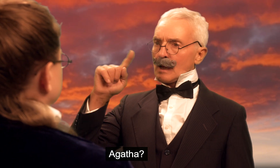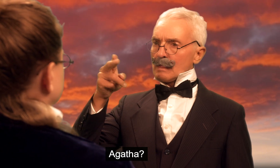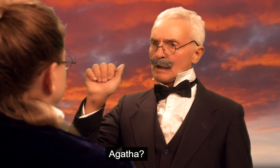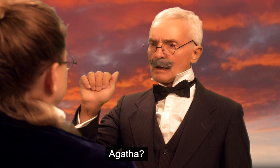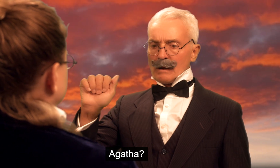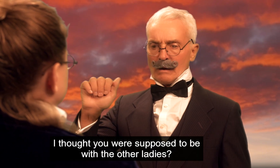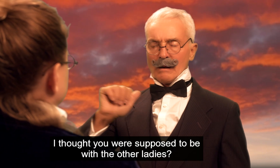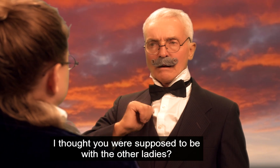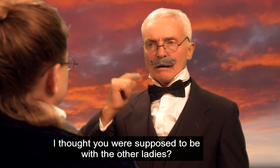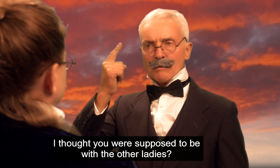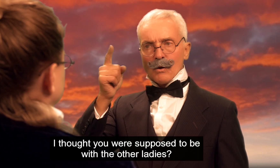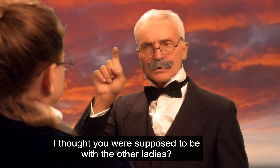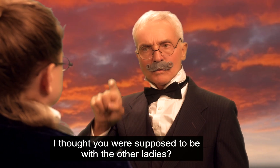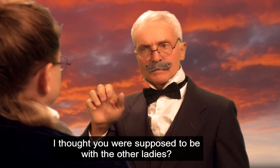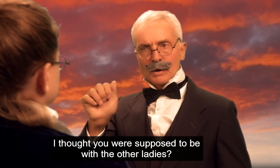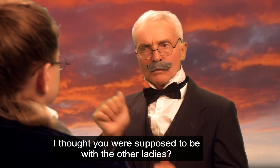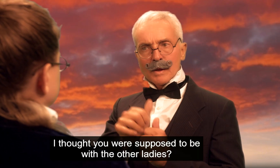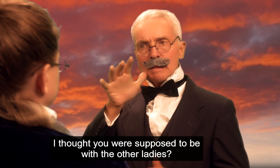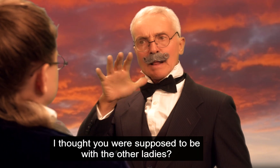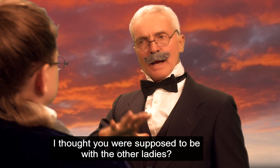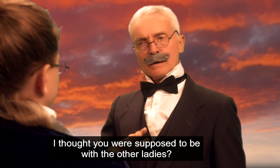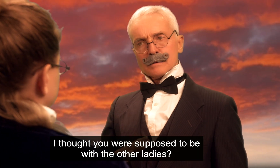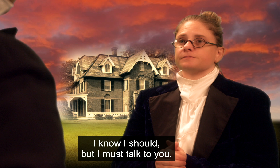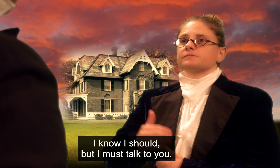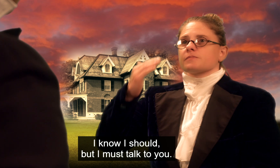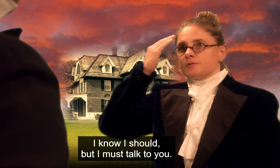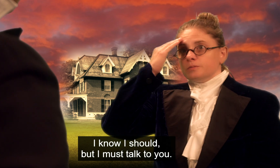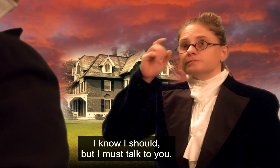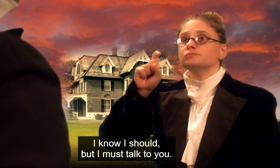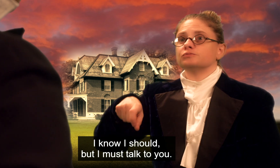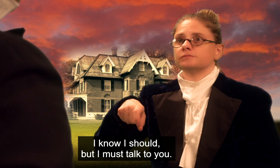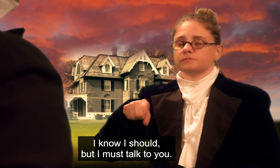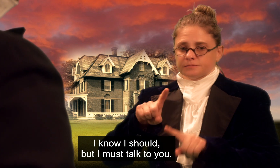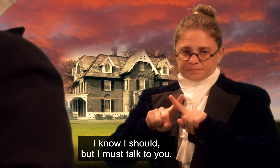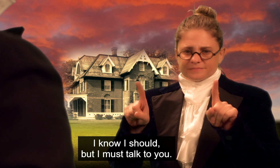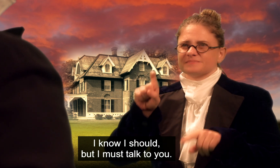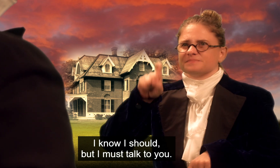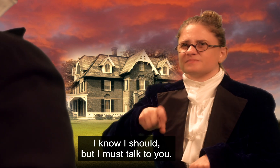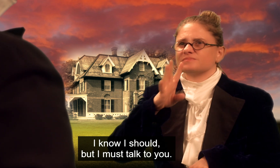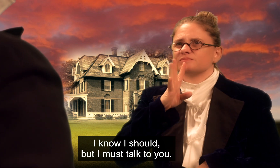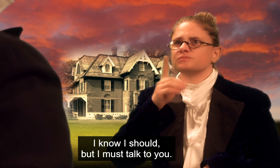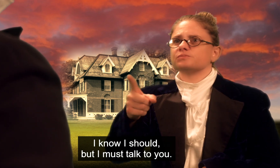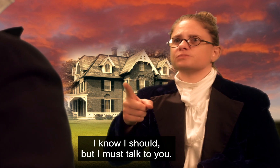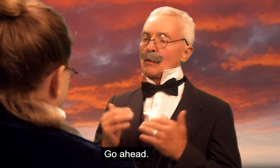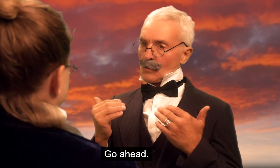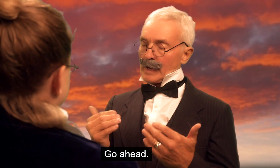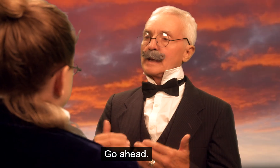Agatha, I thought you were supposed to be with the other ladies. I know I should, but I must talk to you. Go